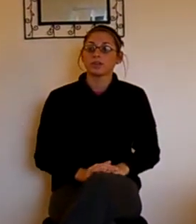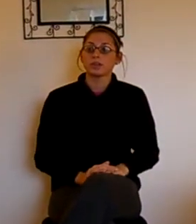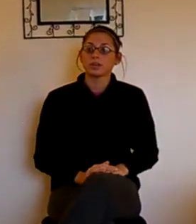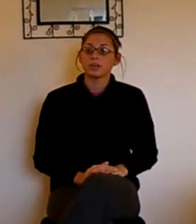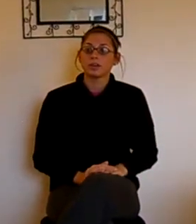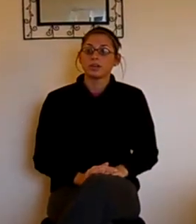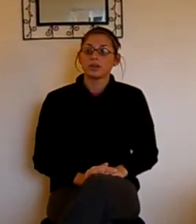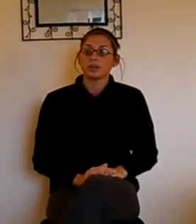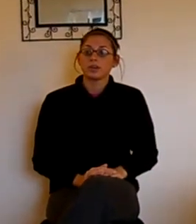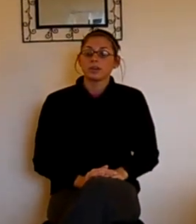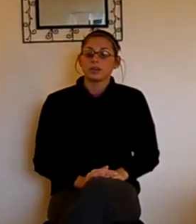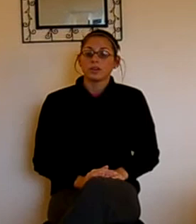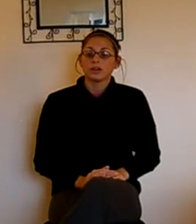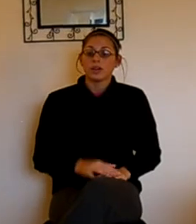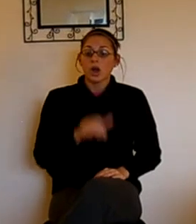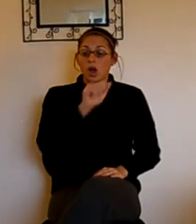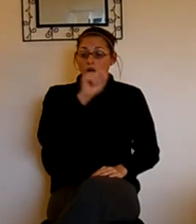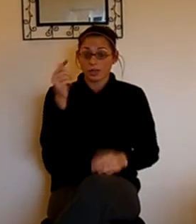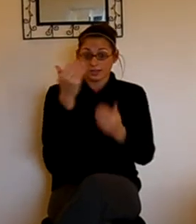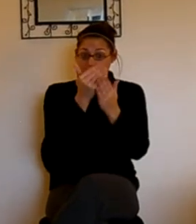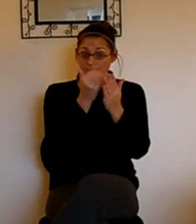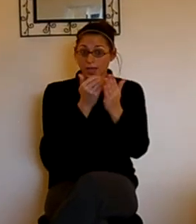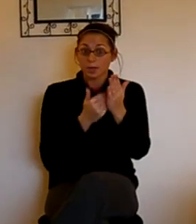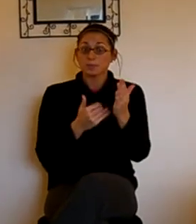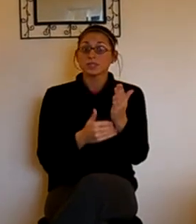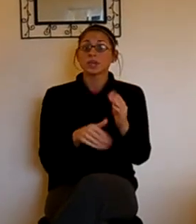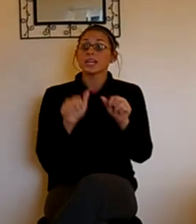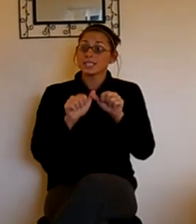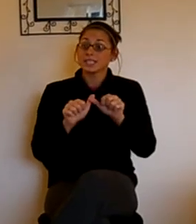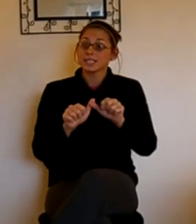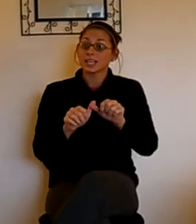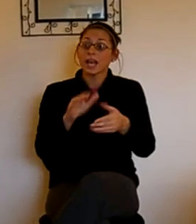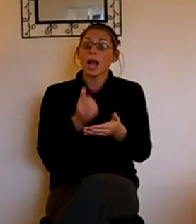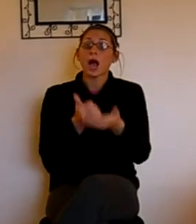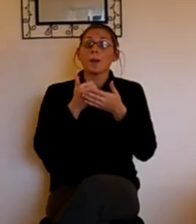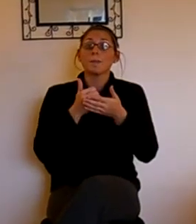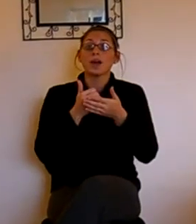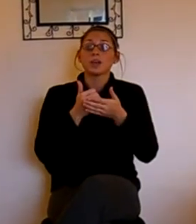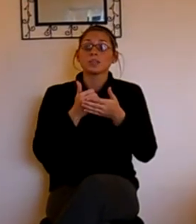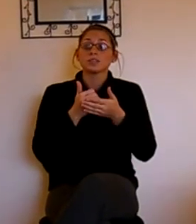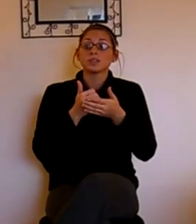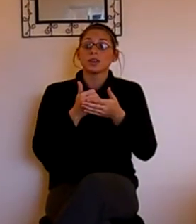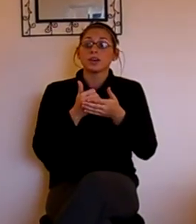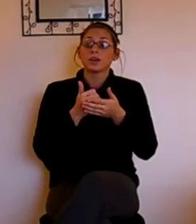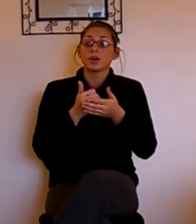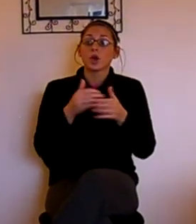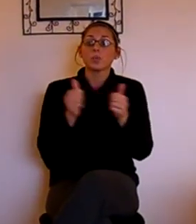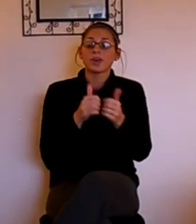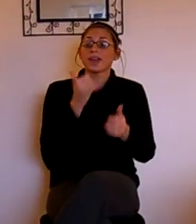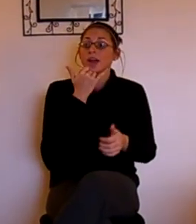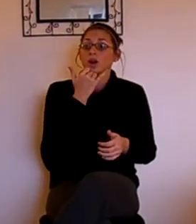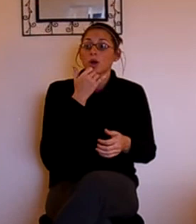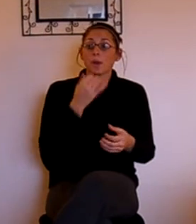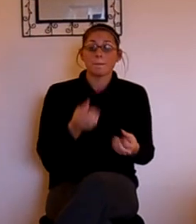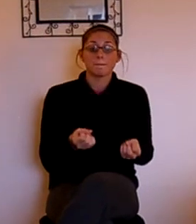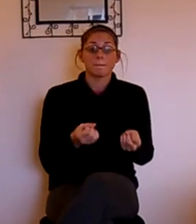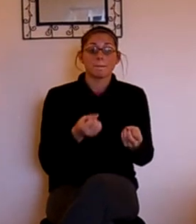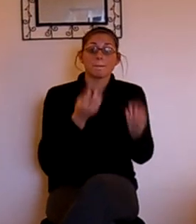Okay, and all of those consistencies are going to help us limit error, right? So we're going to have multiple plants, we're going to measure them